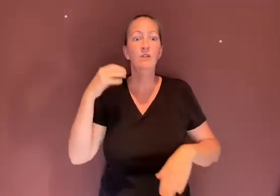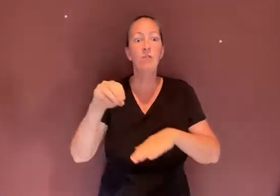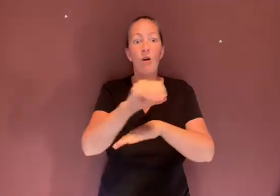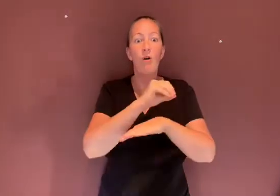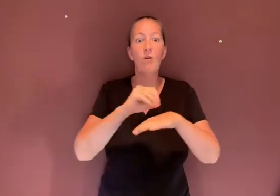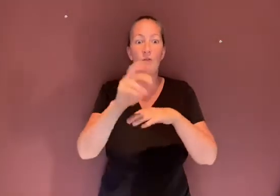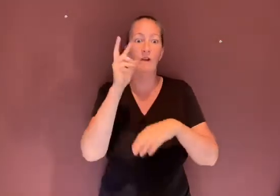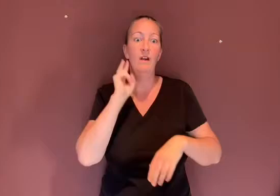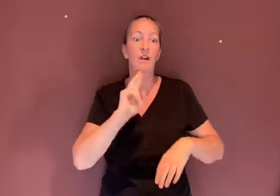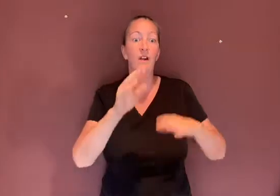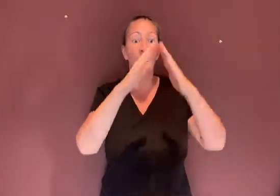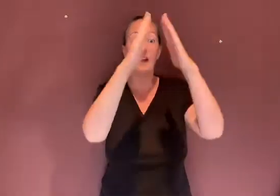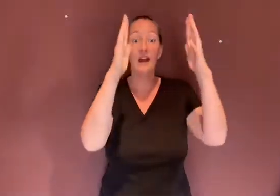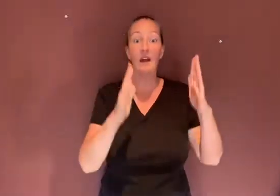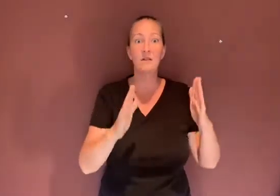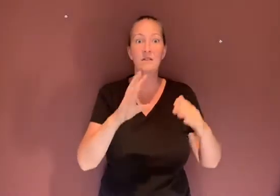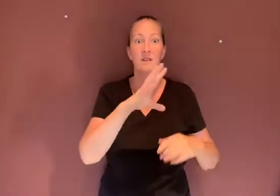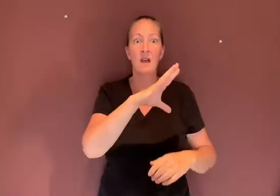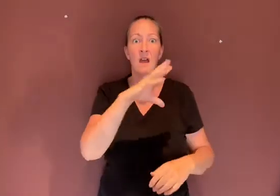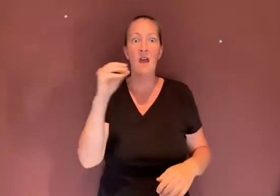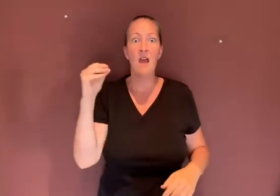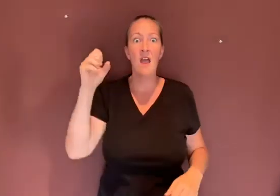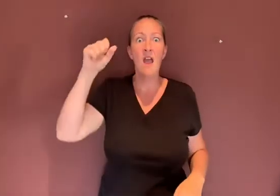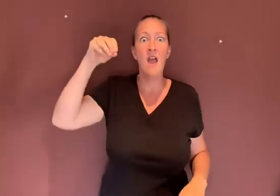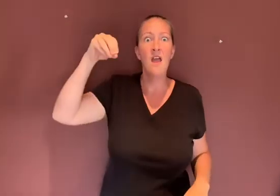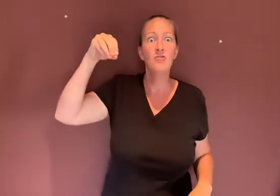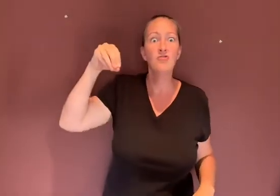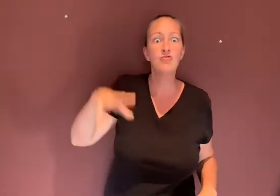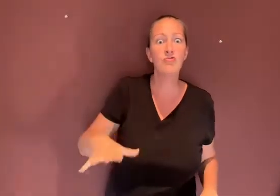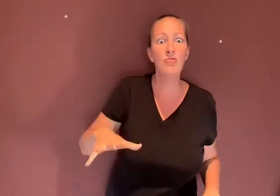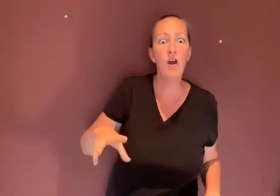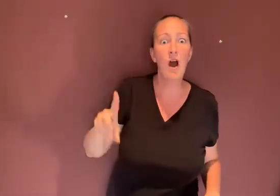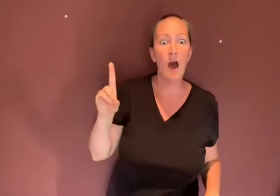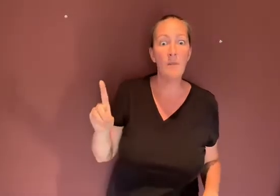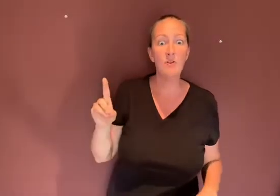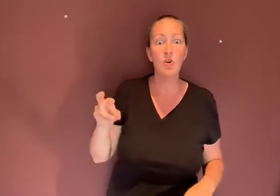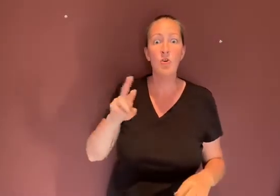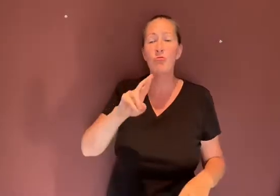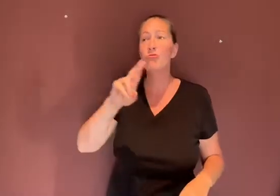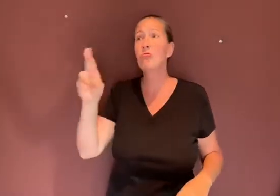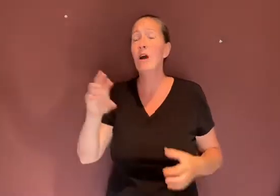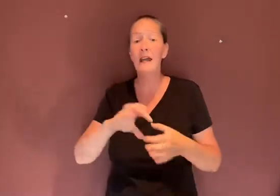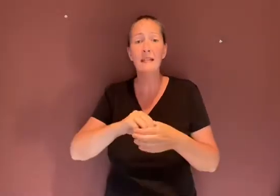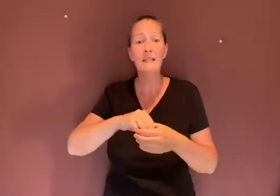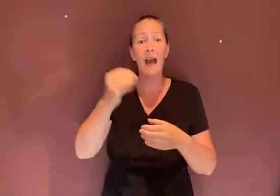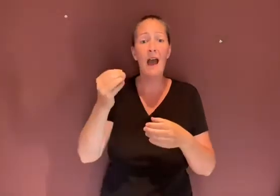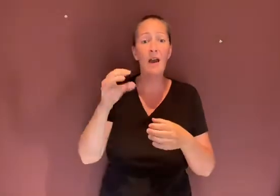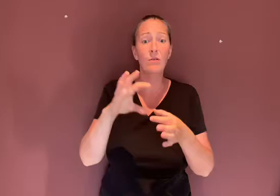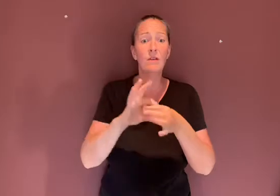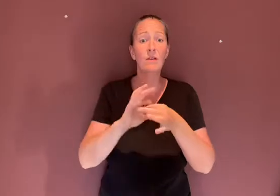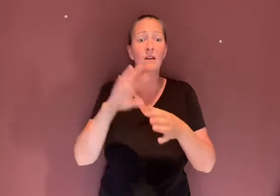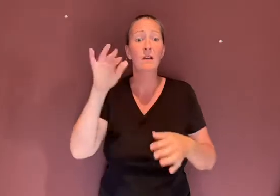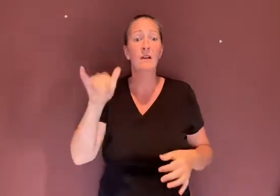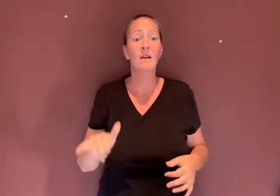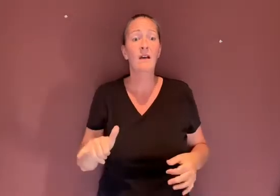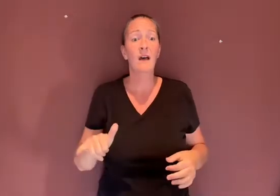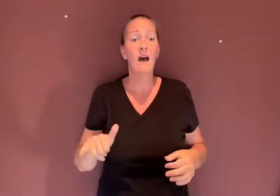flew over her house and dropped right out